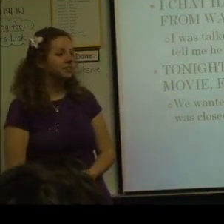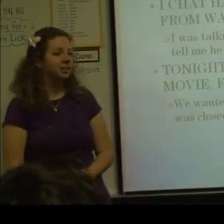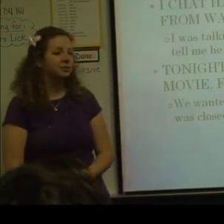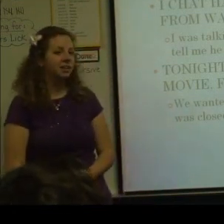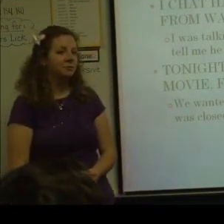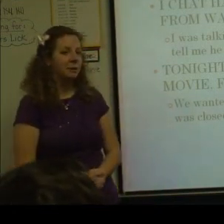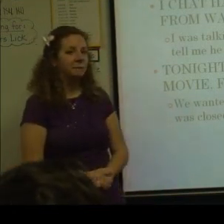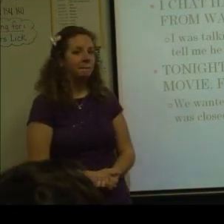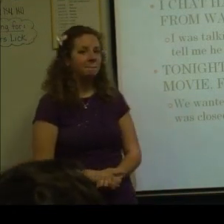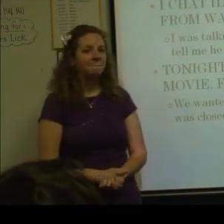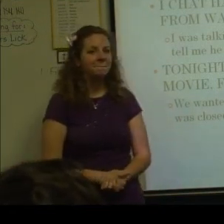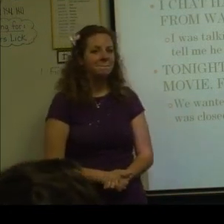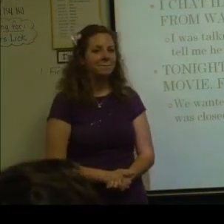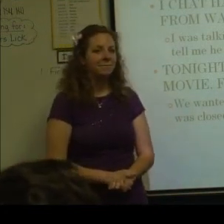like you were telling me.